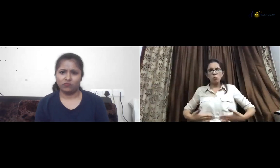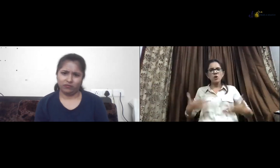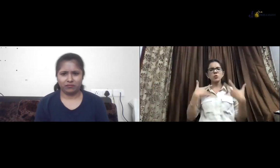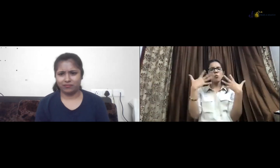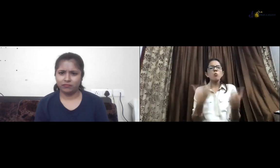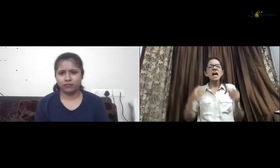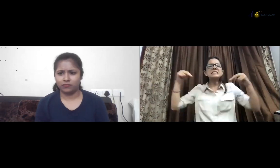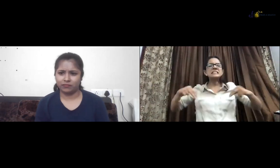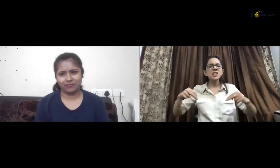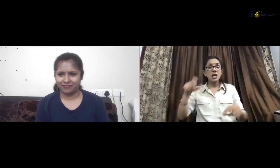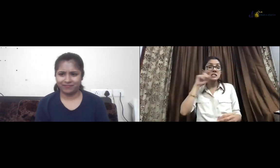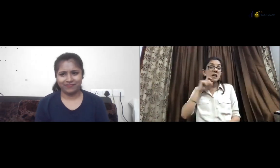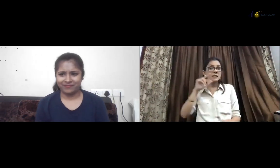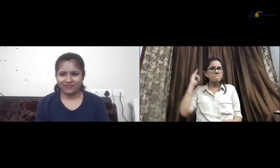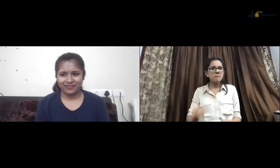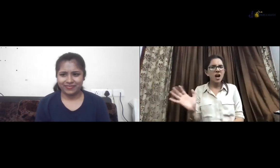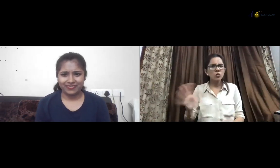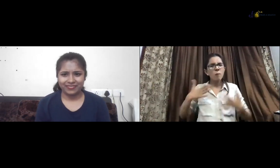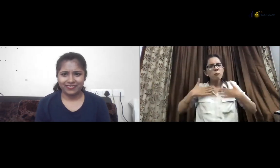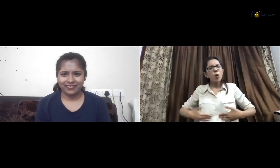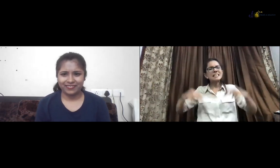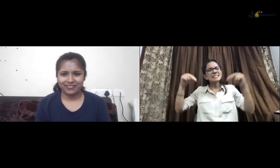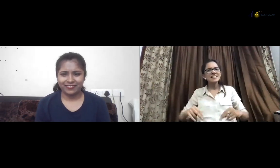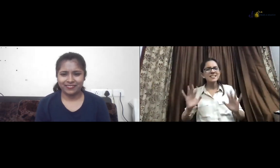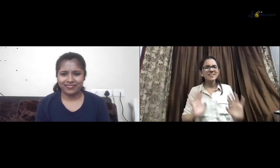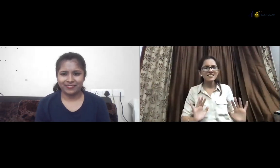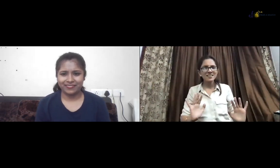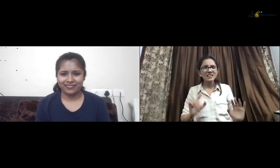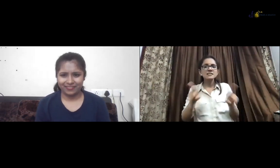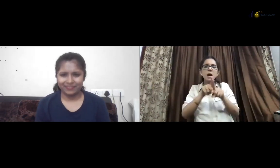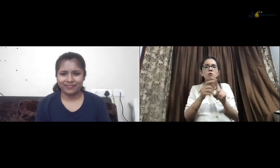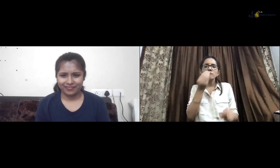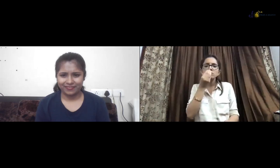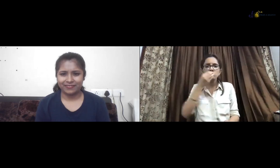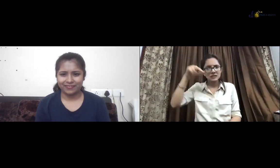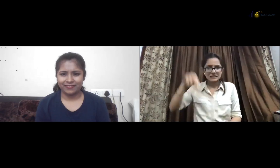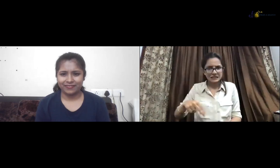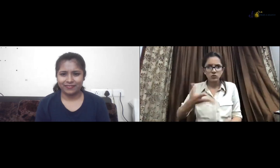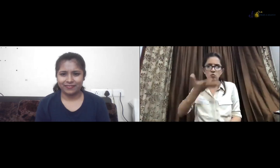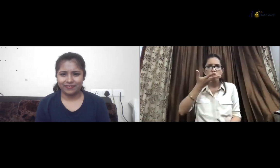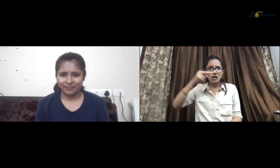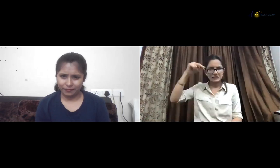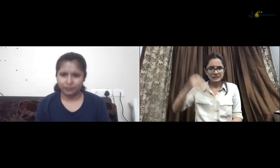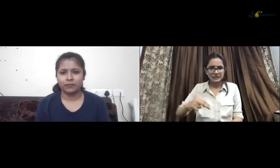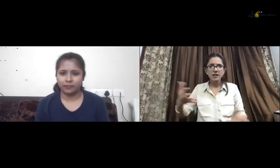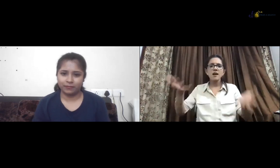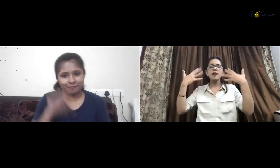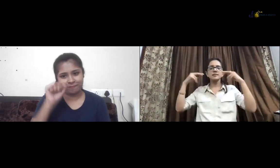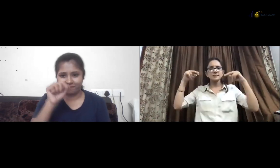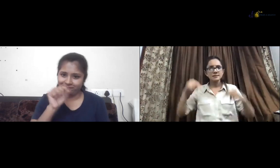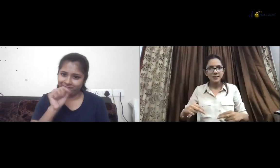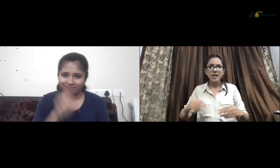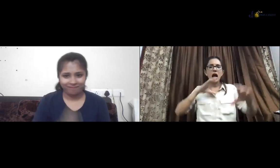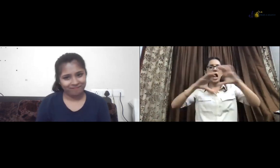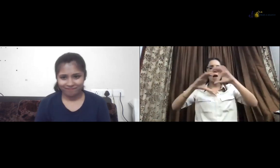one, she would like to have sex. So sex is not bad. That's body need. That's okay. Like we need